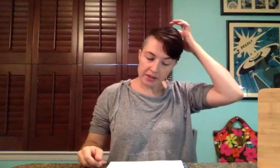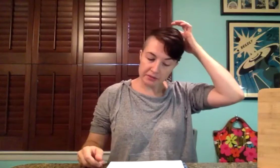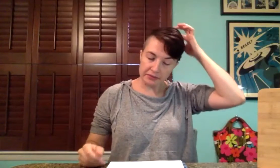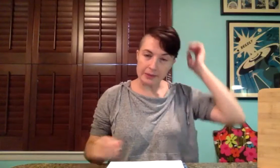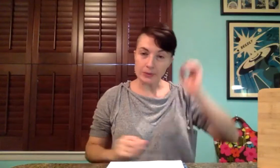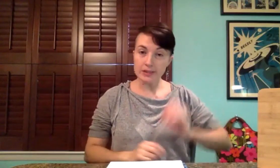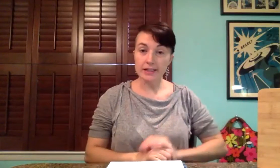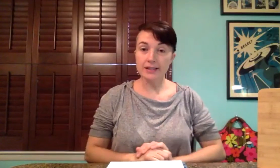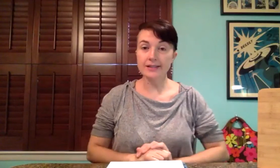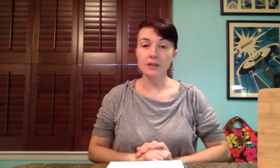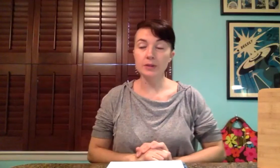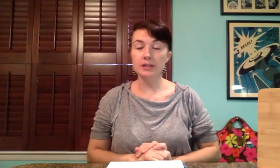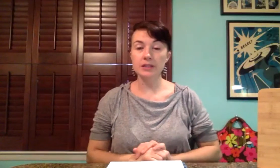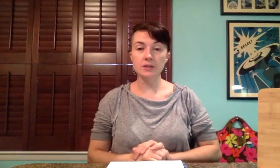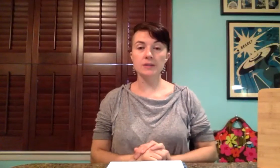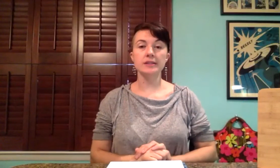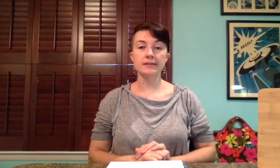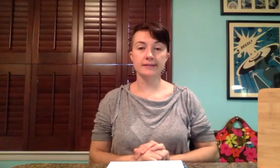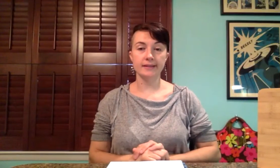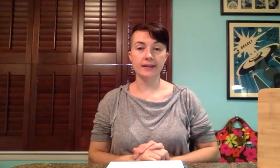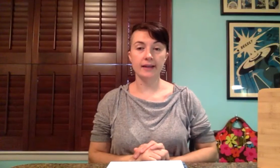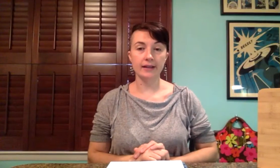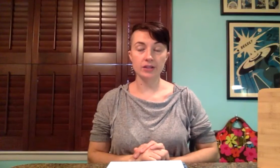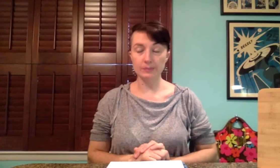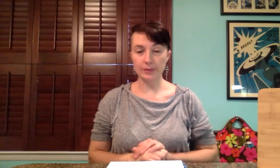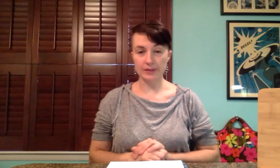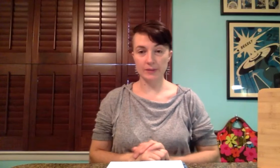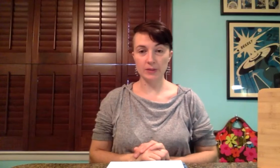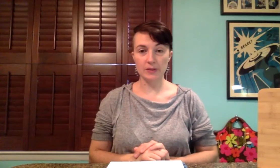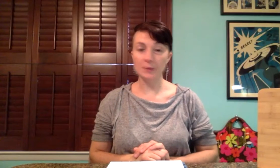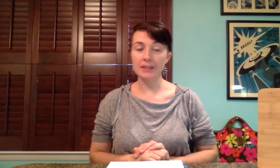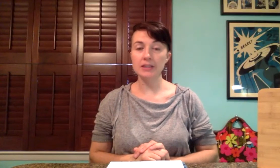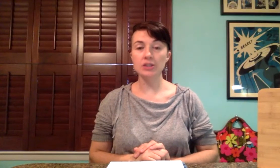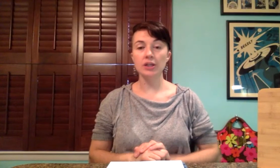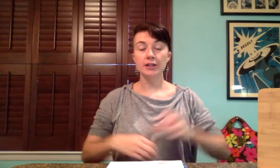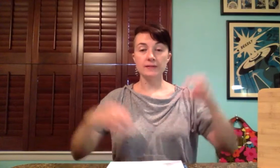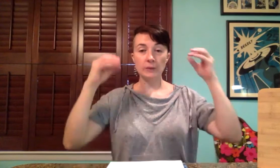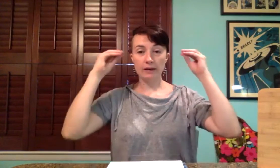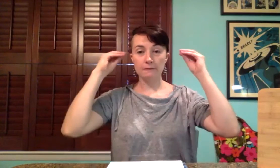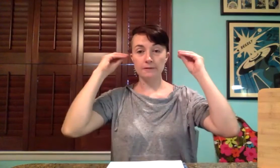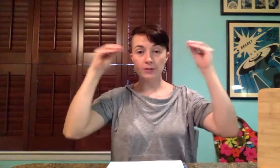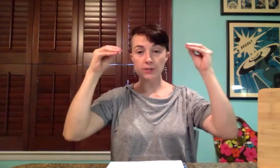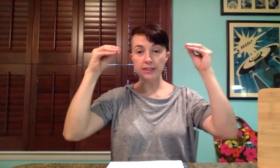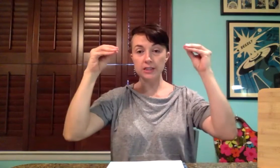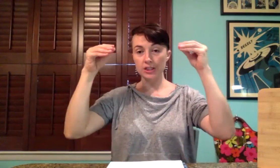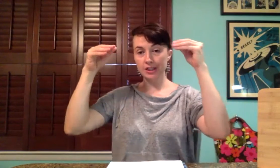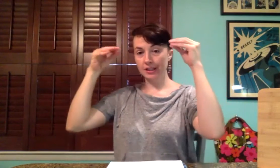of people signs, that one uses an action plus the person appendage. So we have to teach,